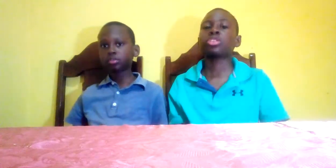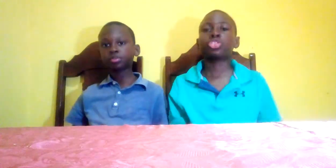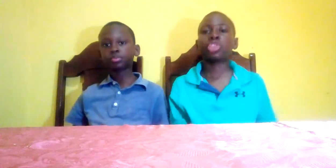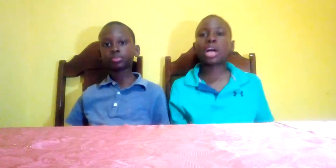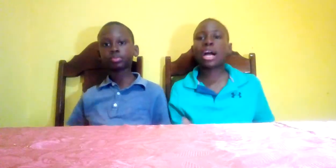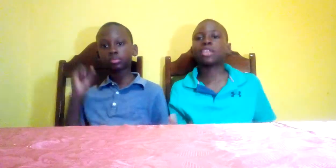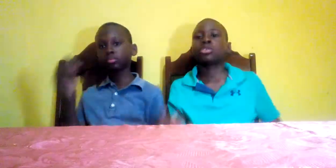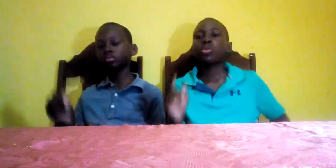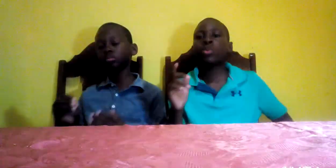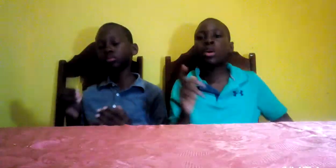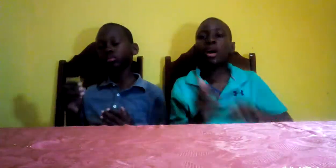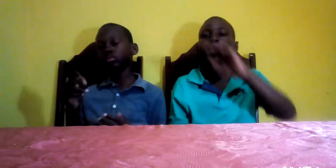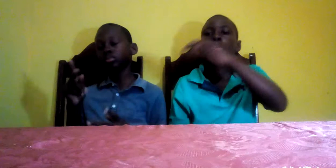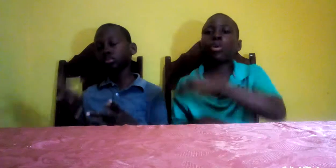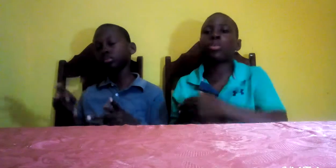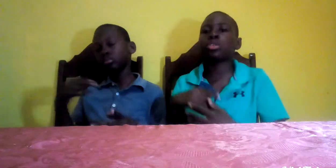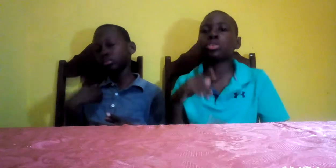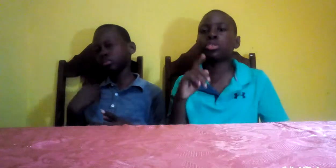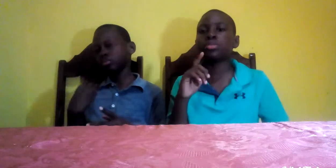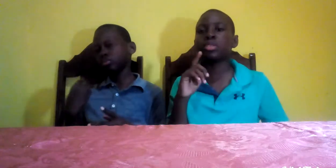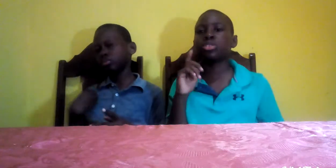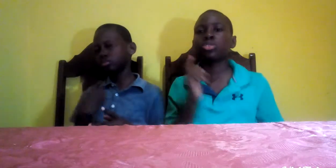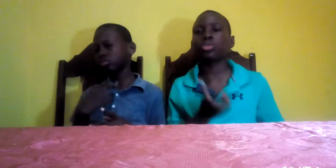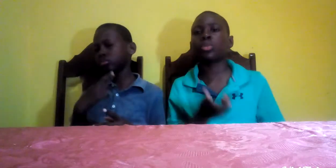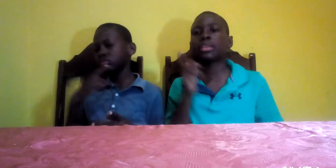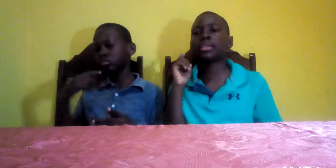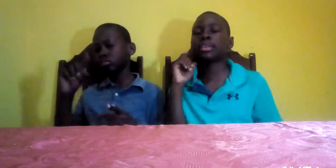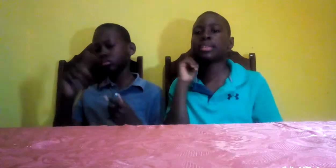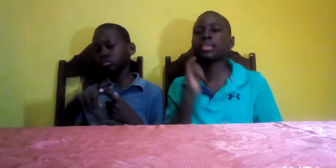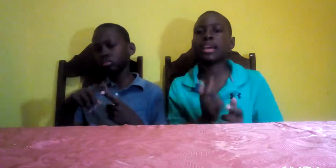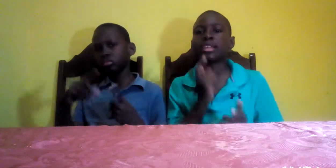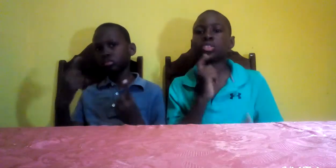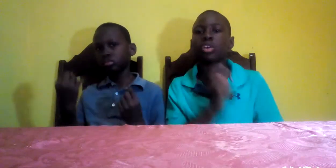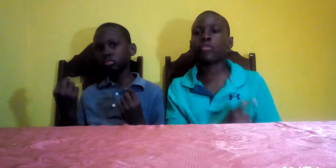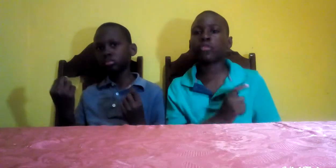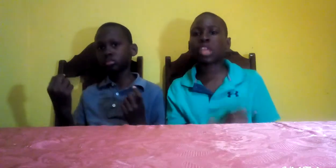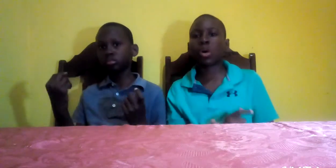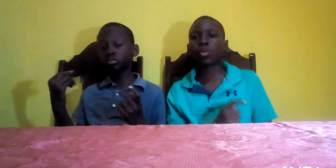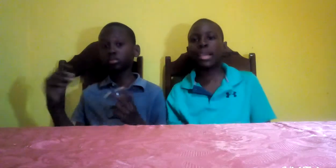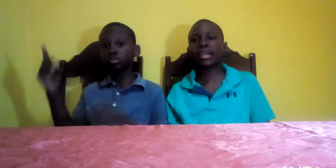So guys, we are going to be doing the days of the week.